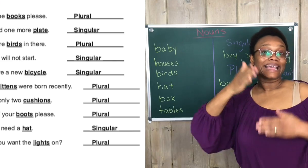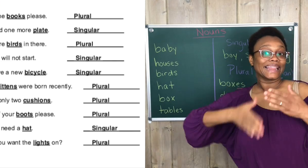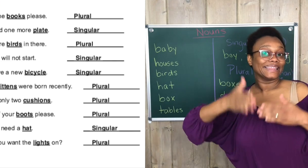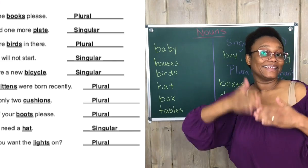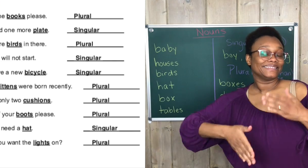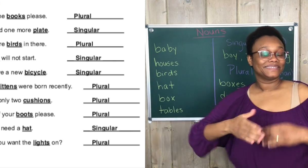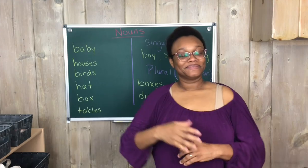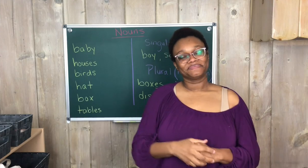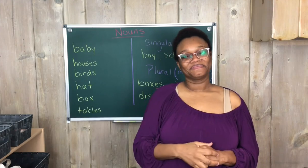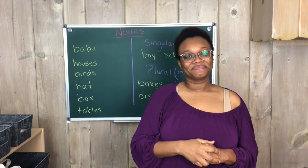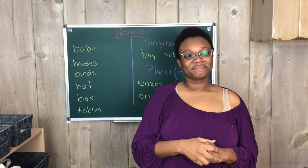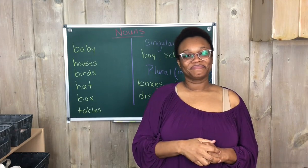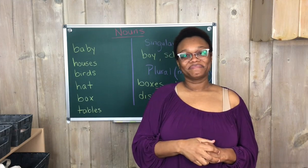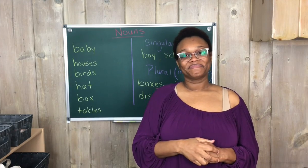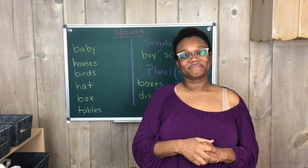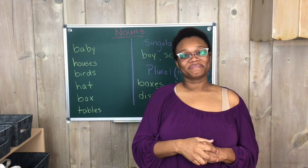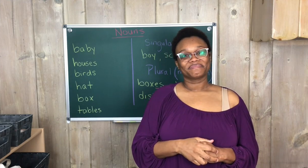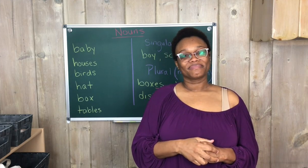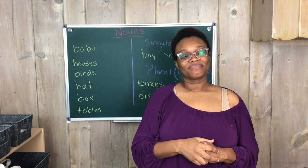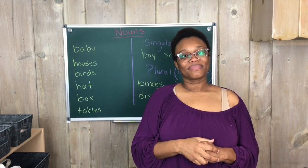or ES at the end of the word.